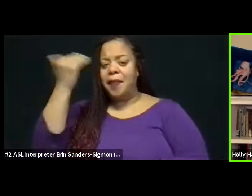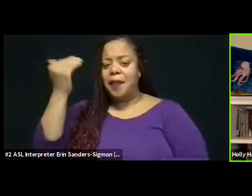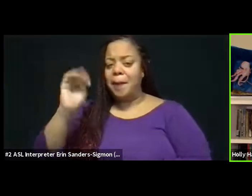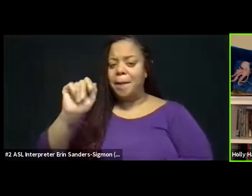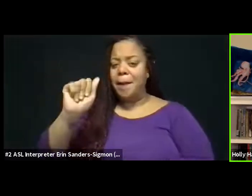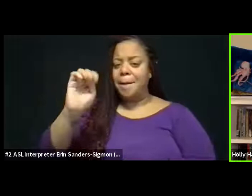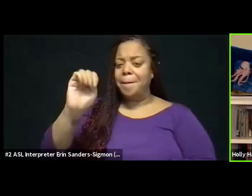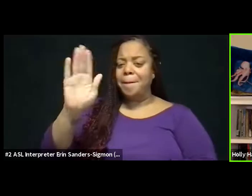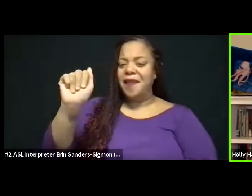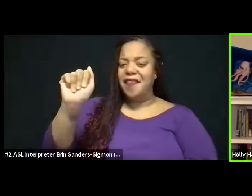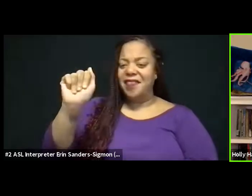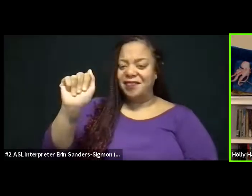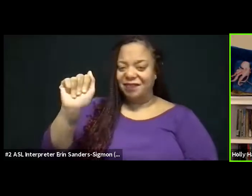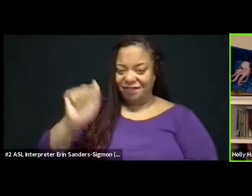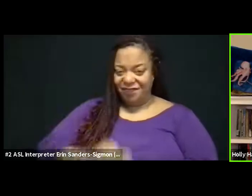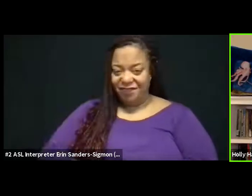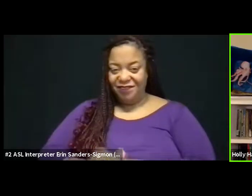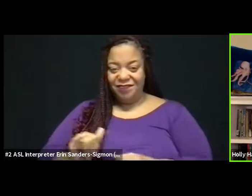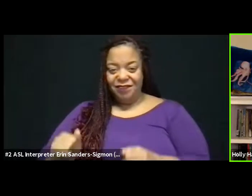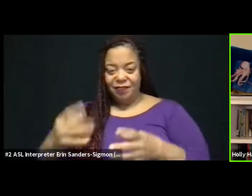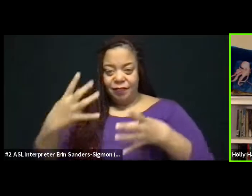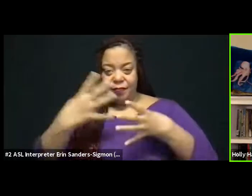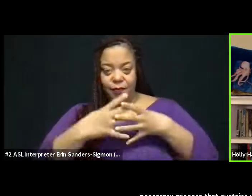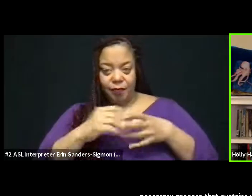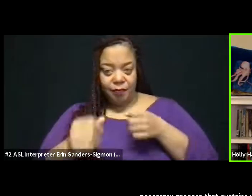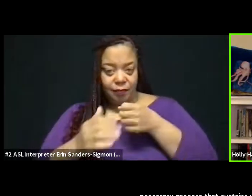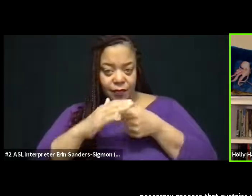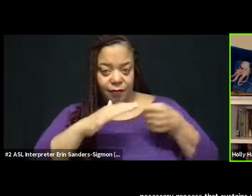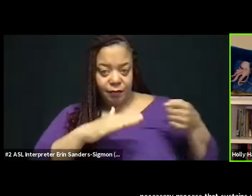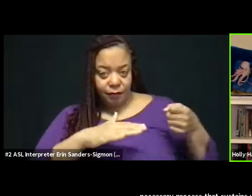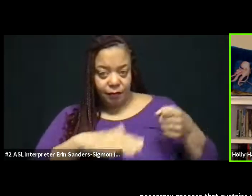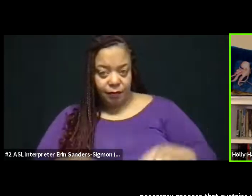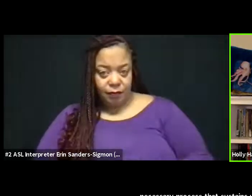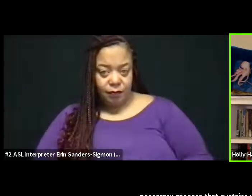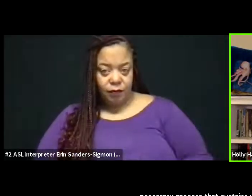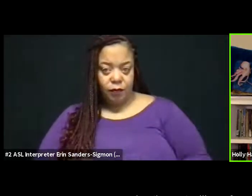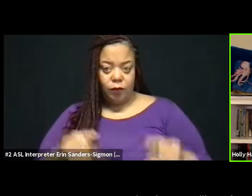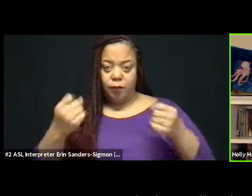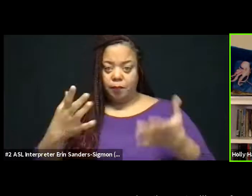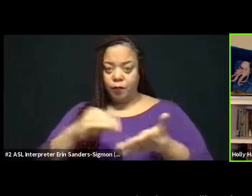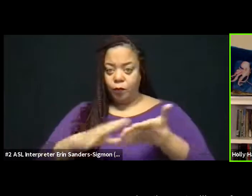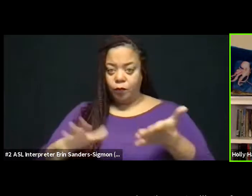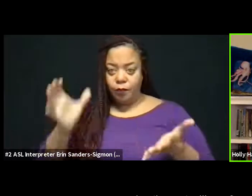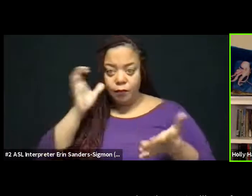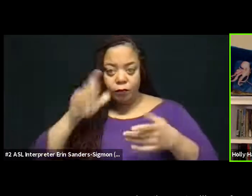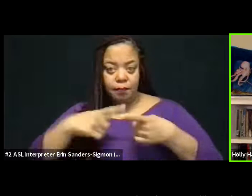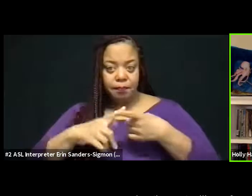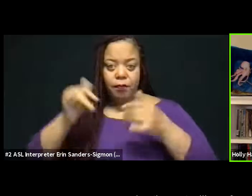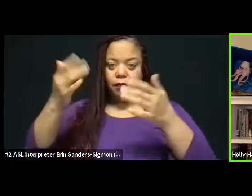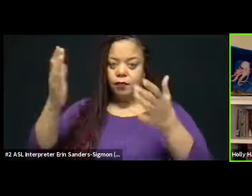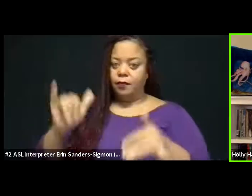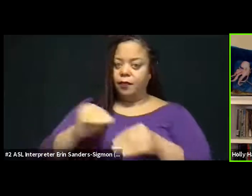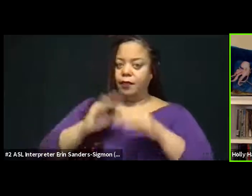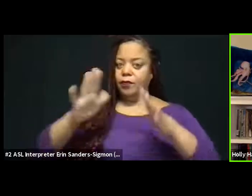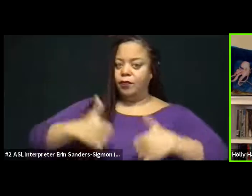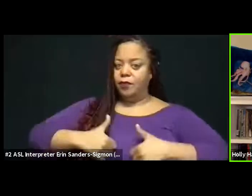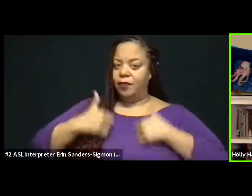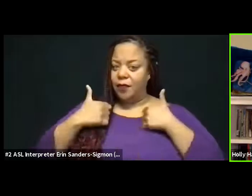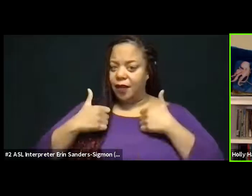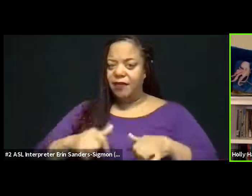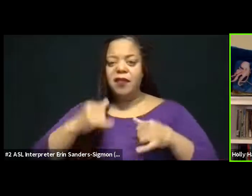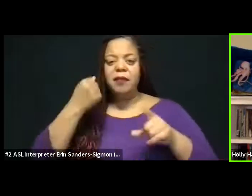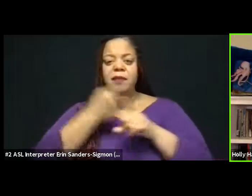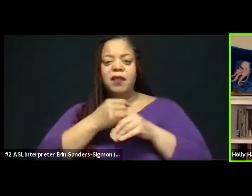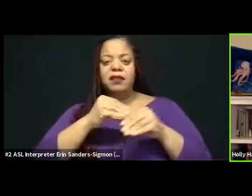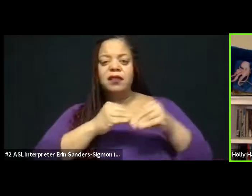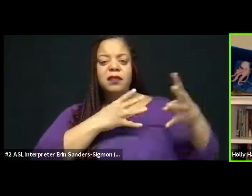a someone in their life who was incarcerated. So to hear about someone doing this work, I think was so important. Another group focused on